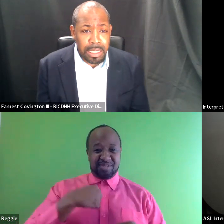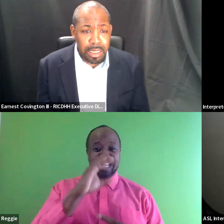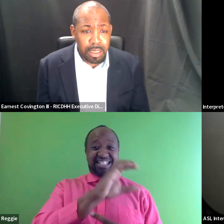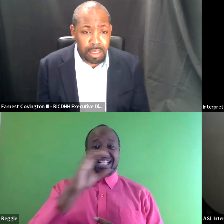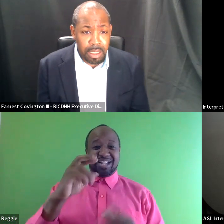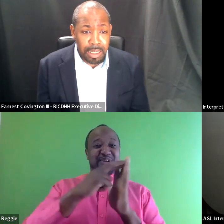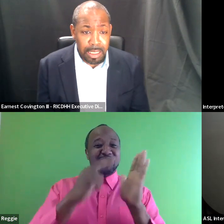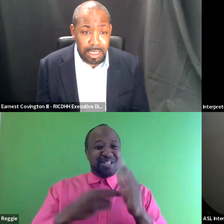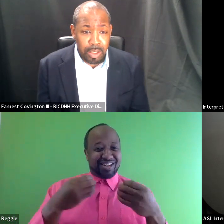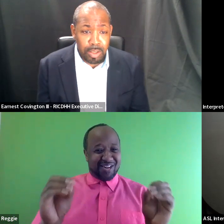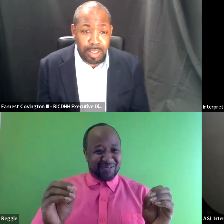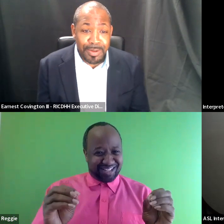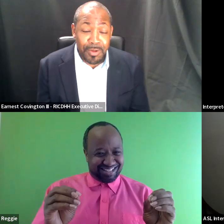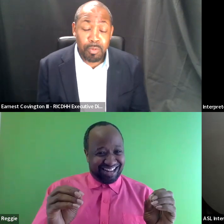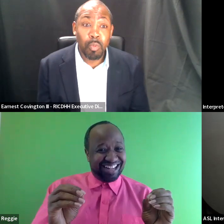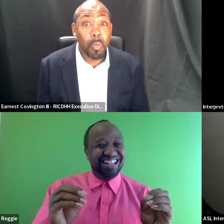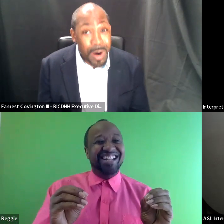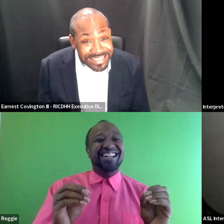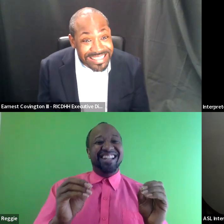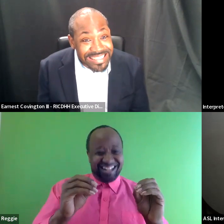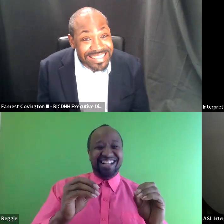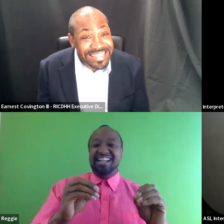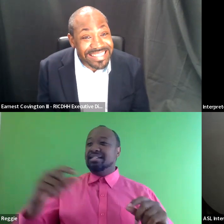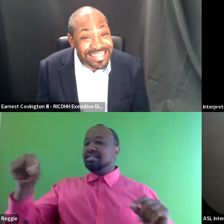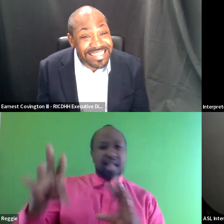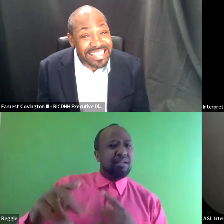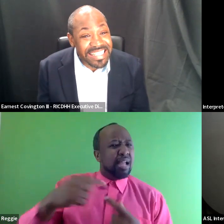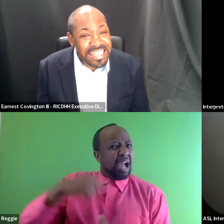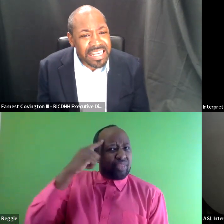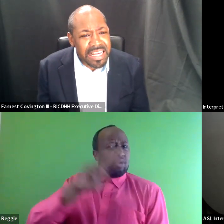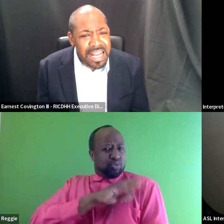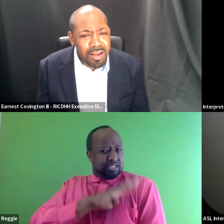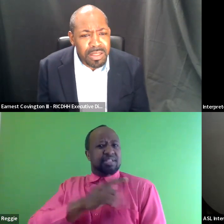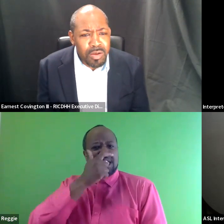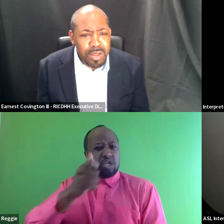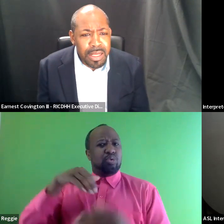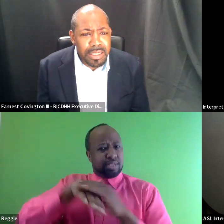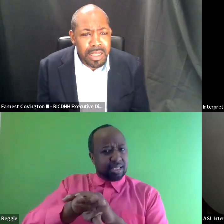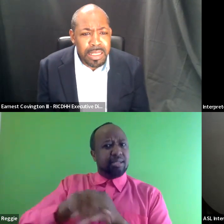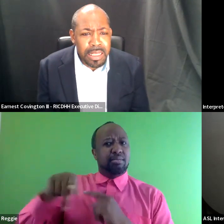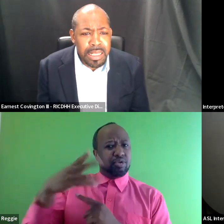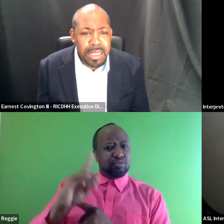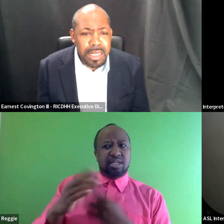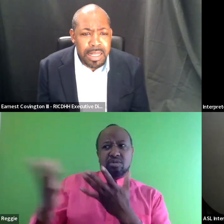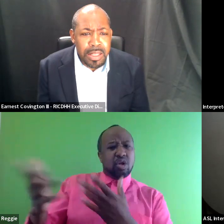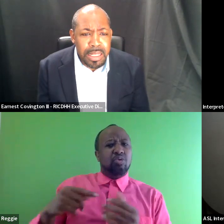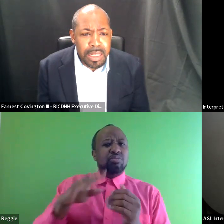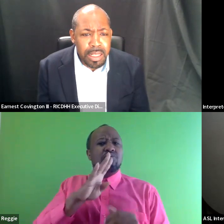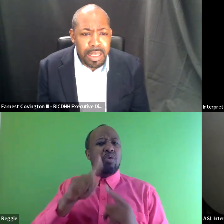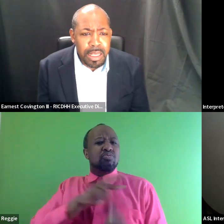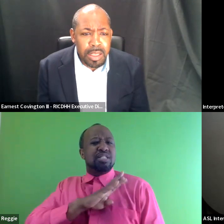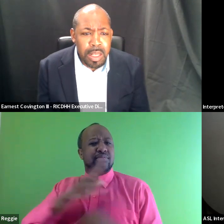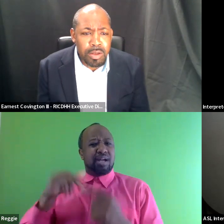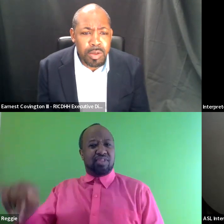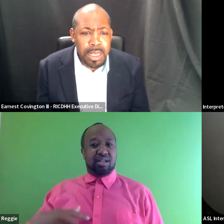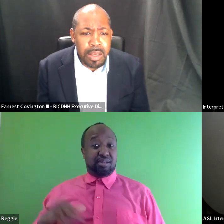And so I got an email the next day, CC'd to the registrar's office. Said, I think Reggie Best